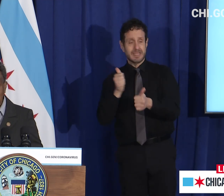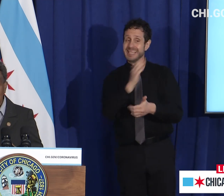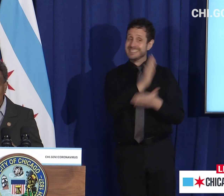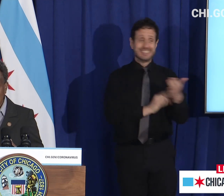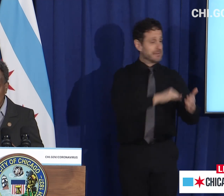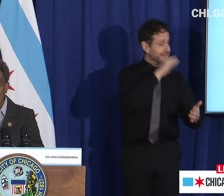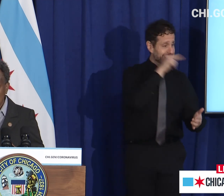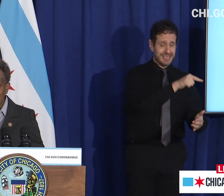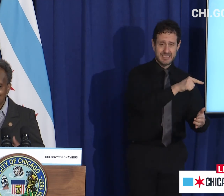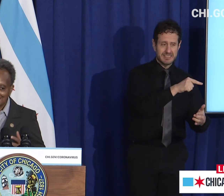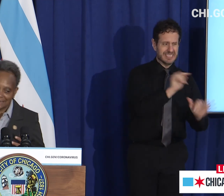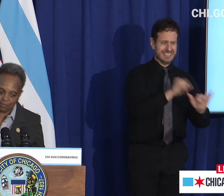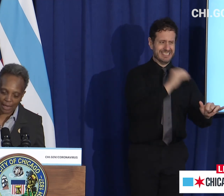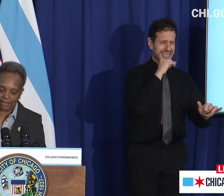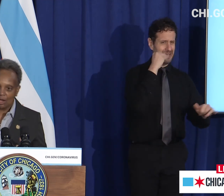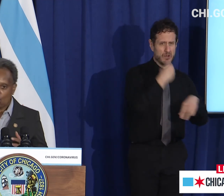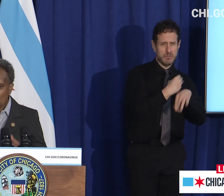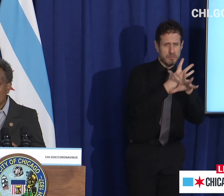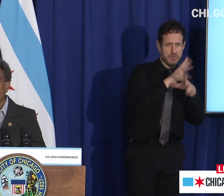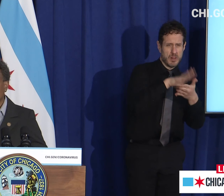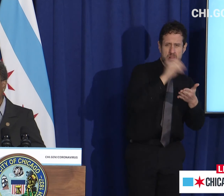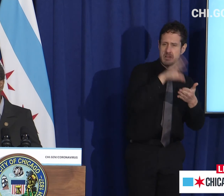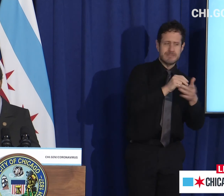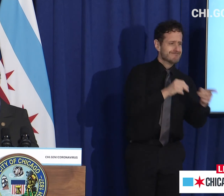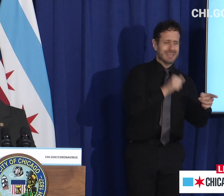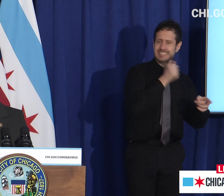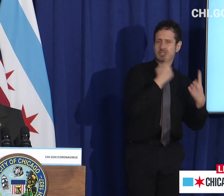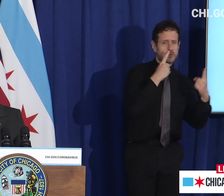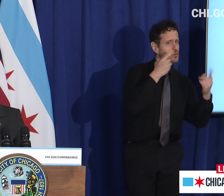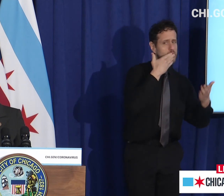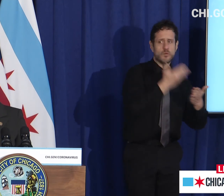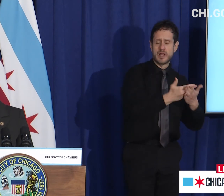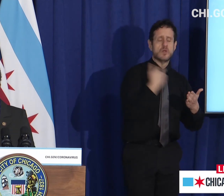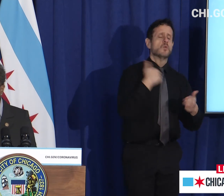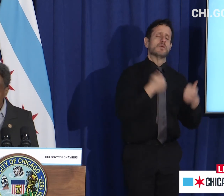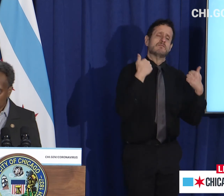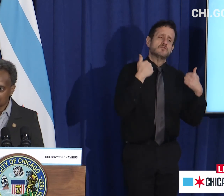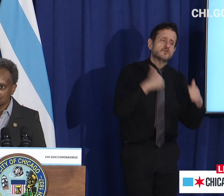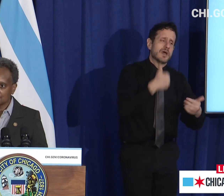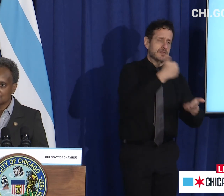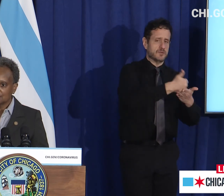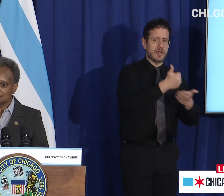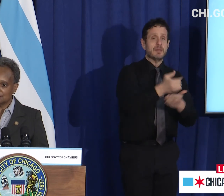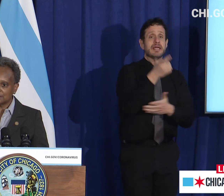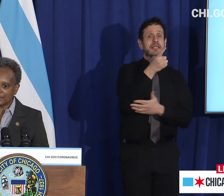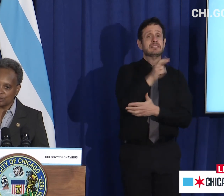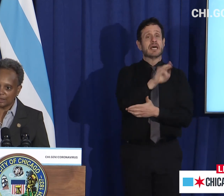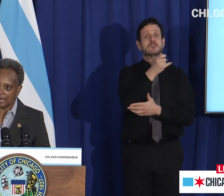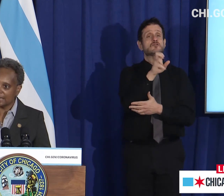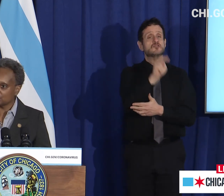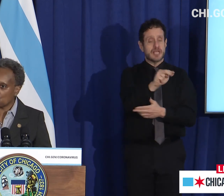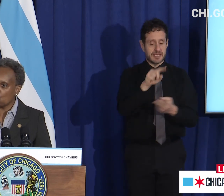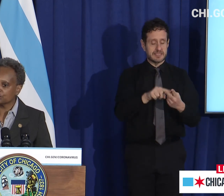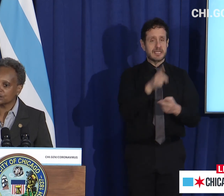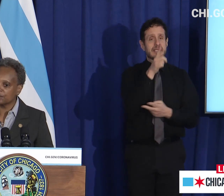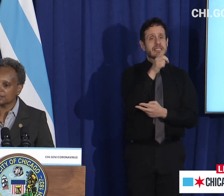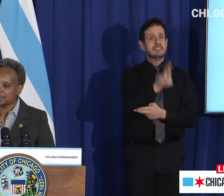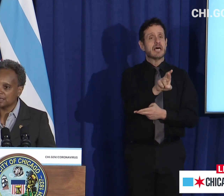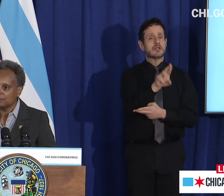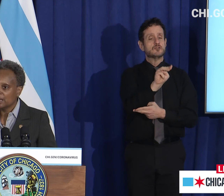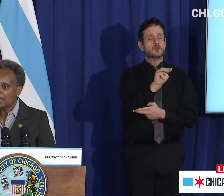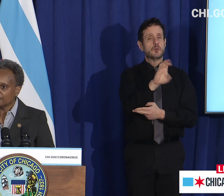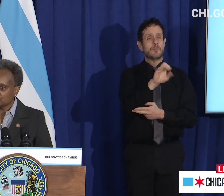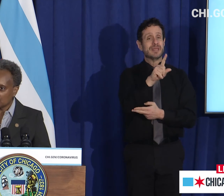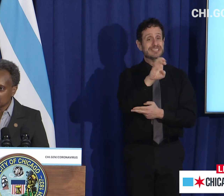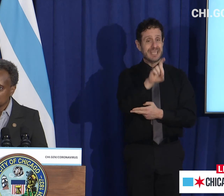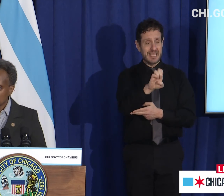it doesn't work well, despite all the energy and effort that Dr. Jackson, Dr. McDade, and the whole CPS